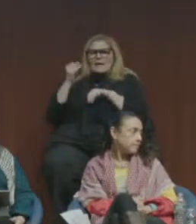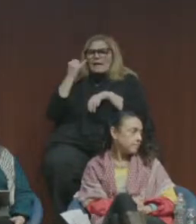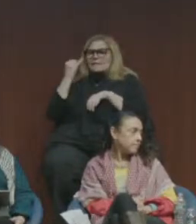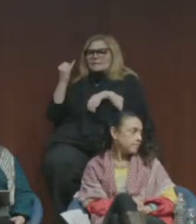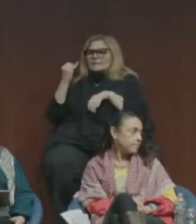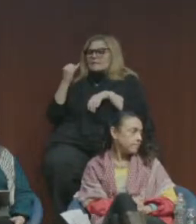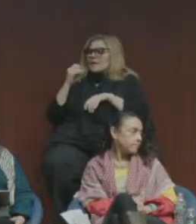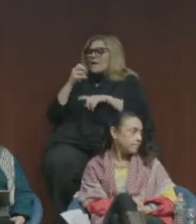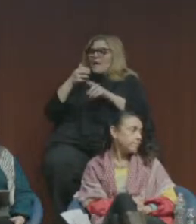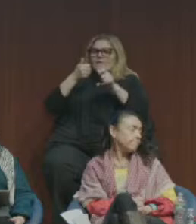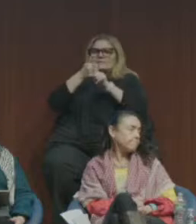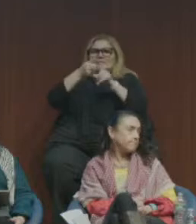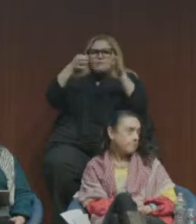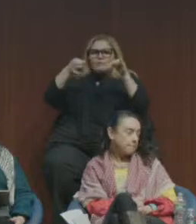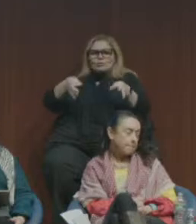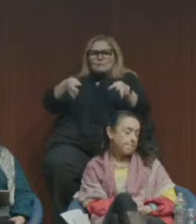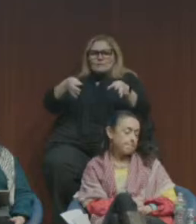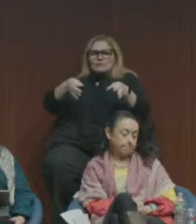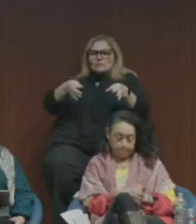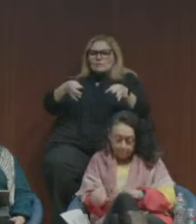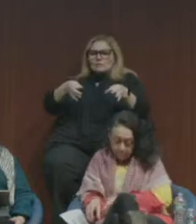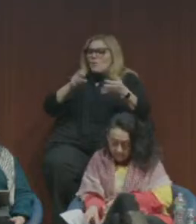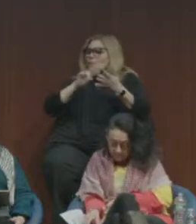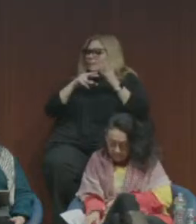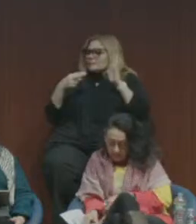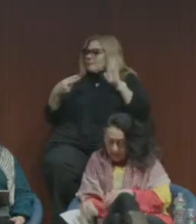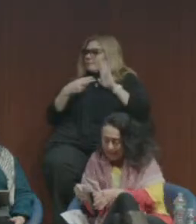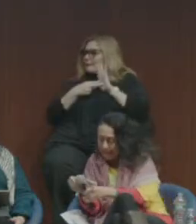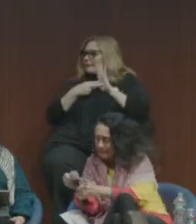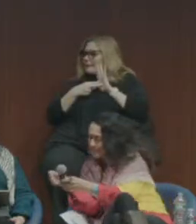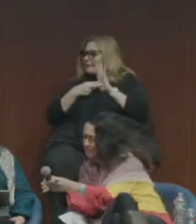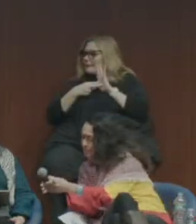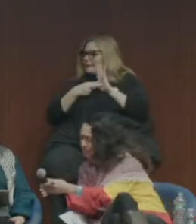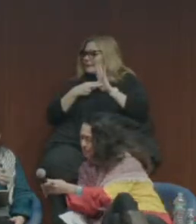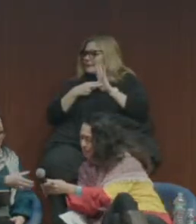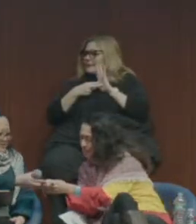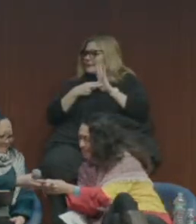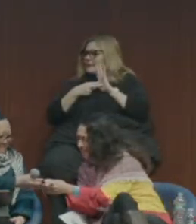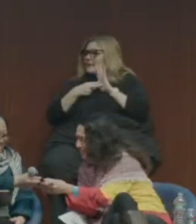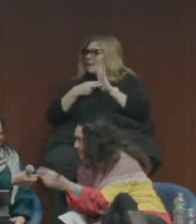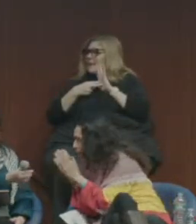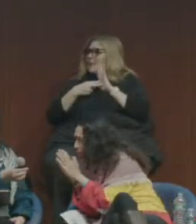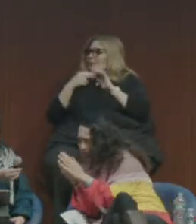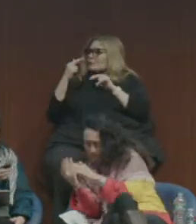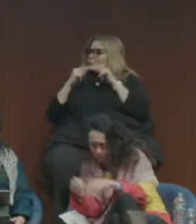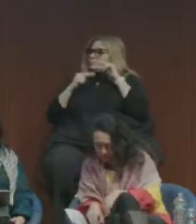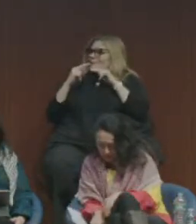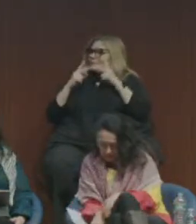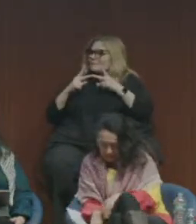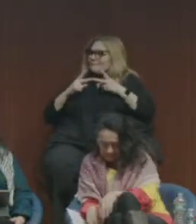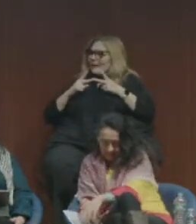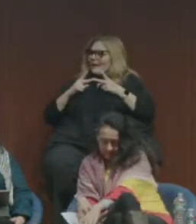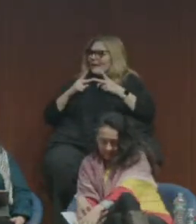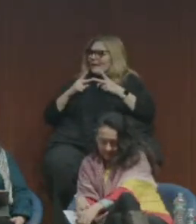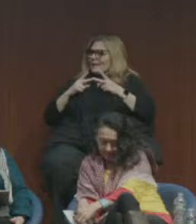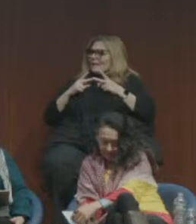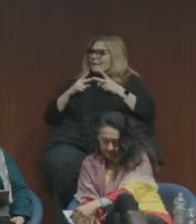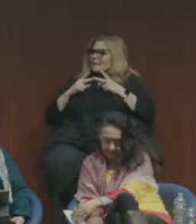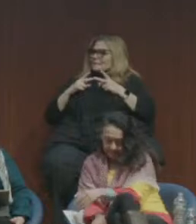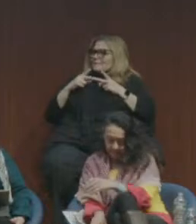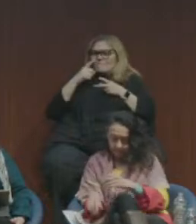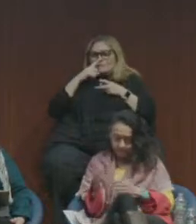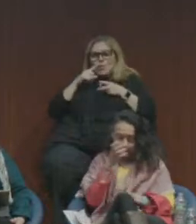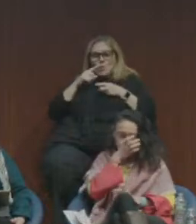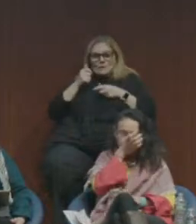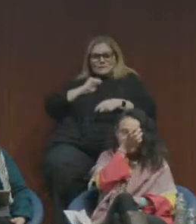of self-determination, right? What does it mean to build spaces for